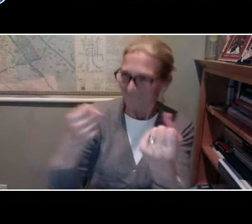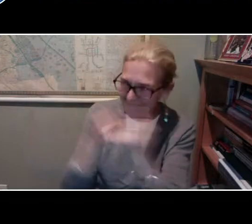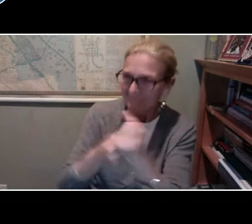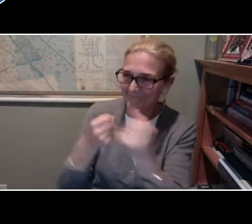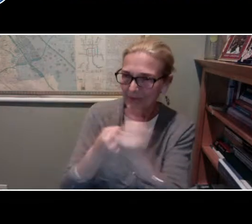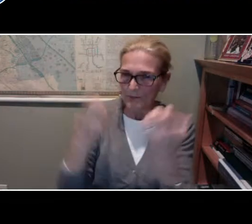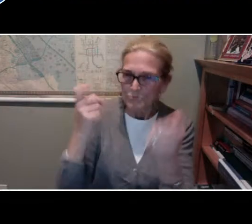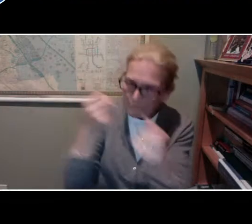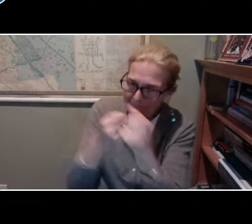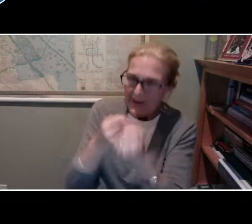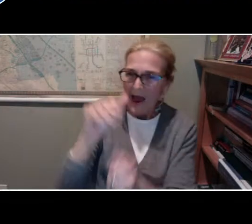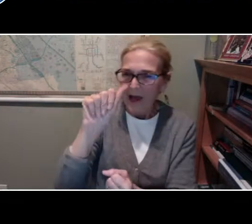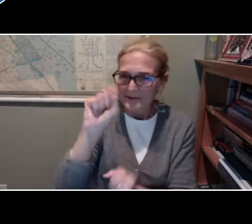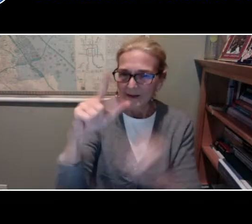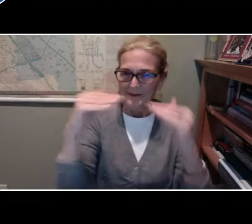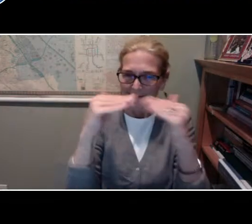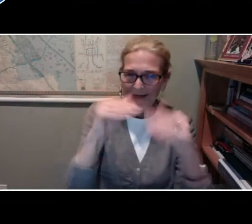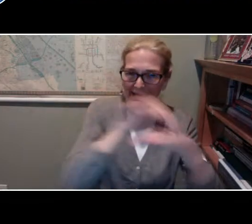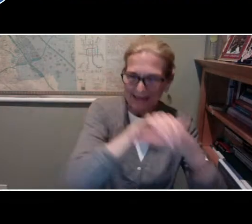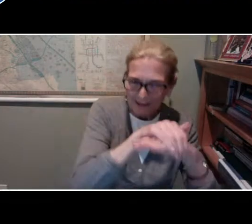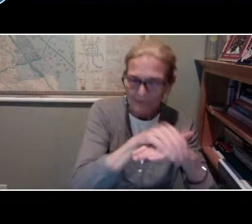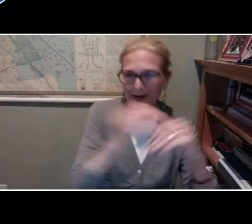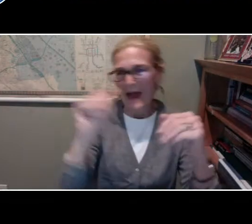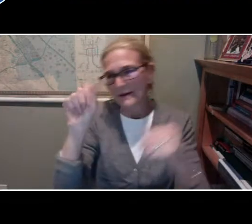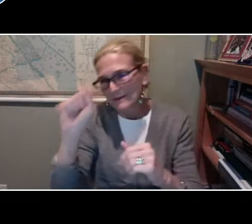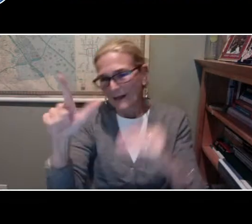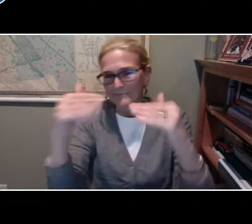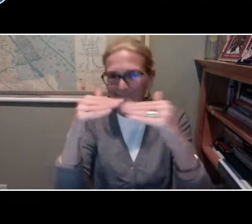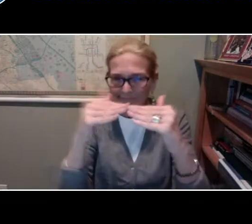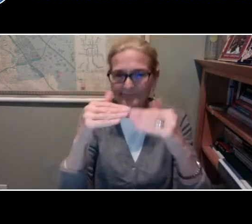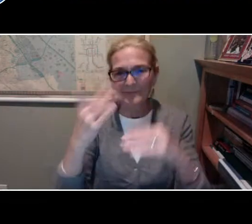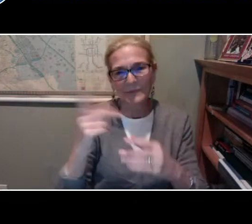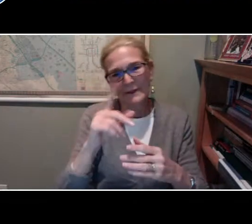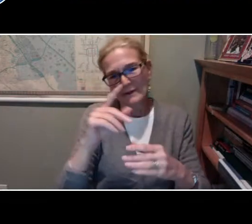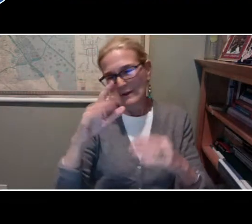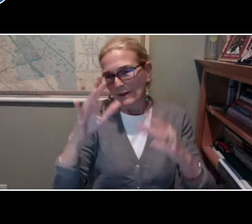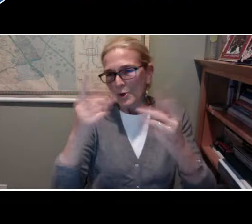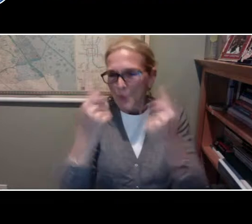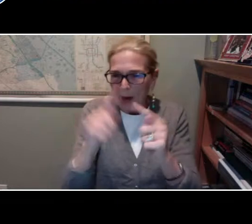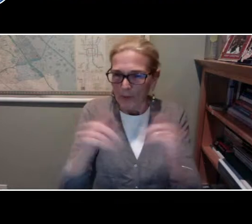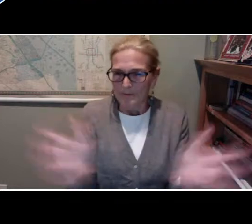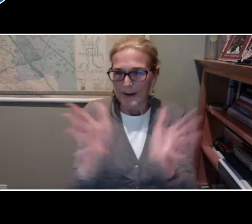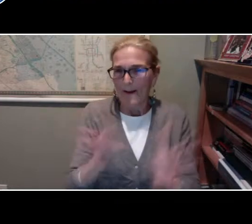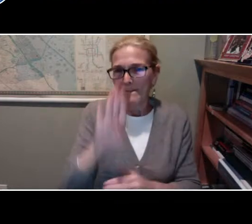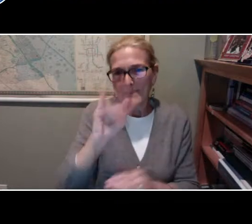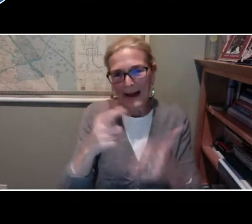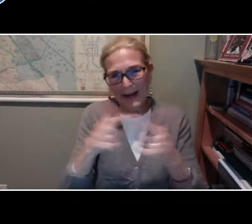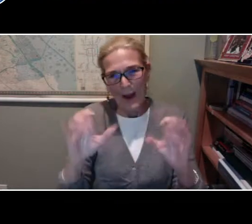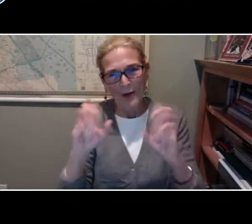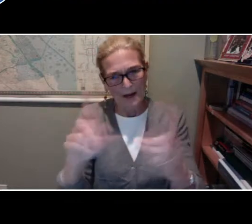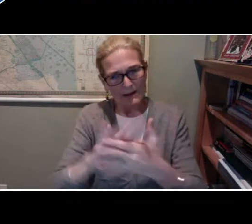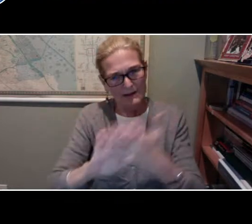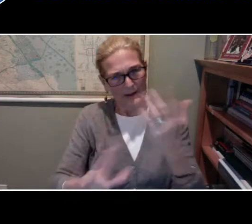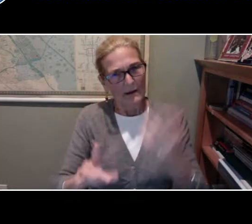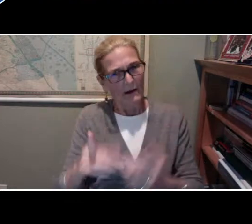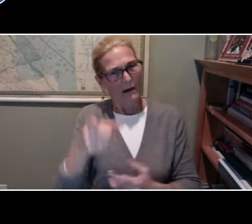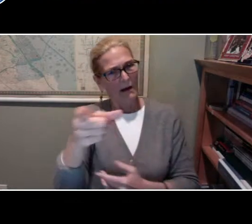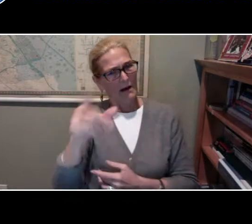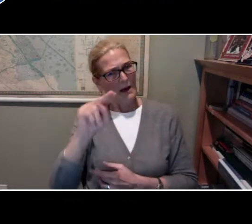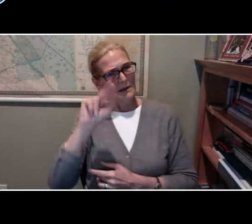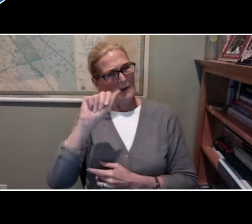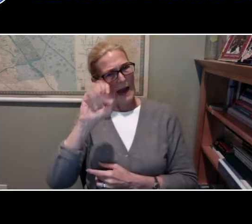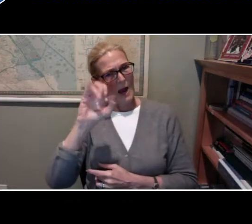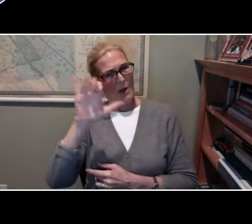5? We, as the deaf community, as members of the deaf communities, we have been advocating for English, for ASL